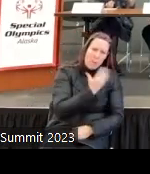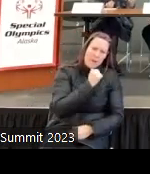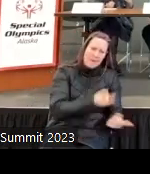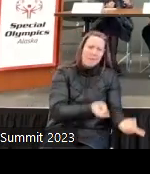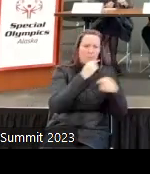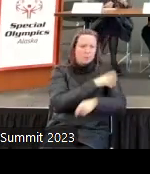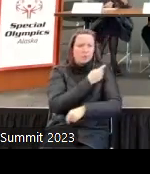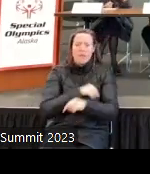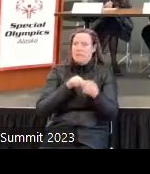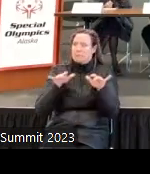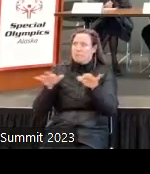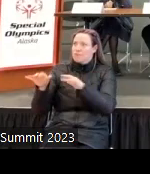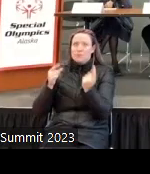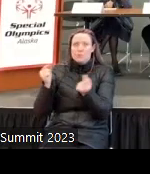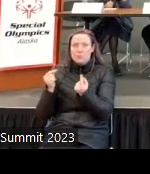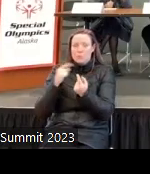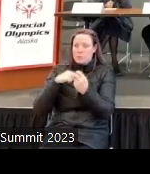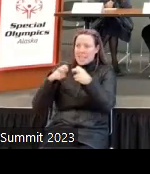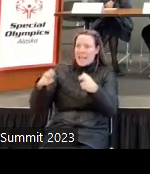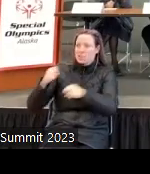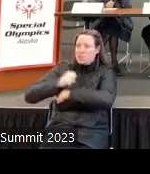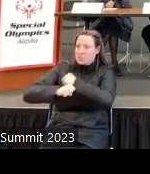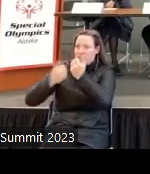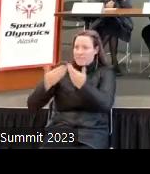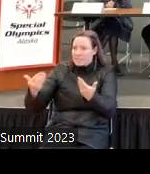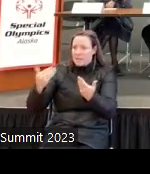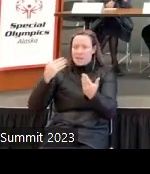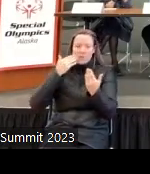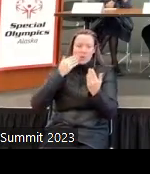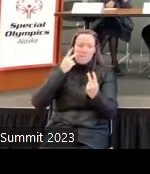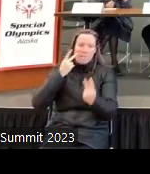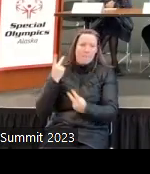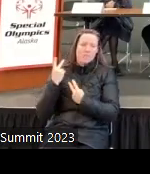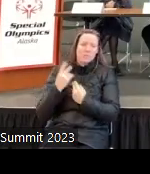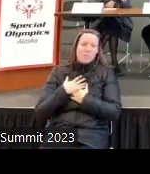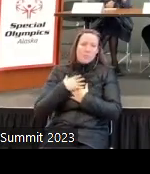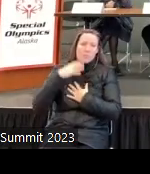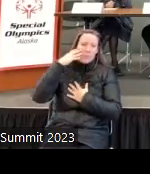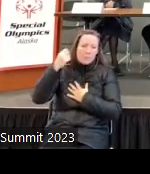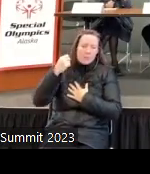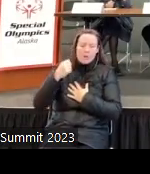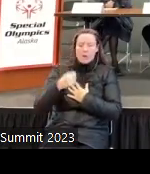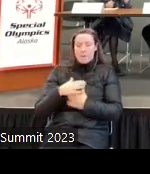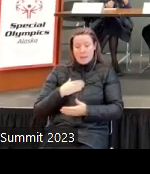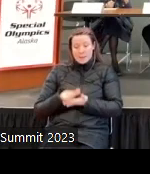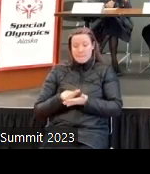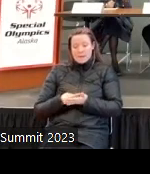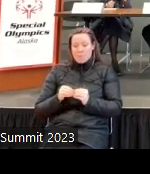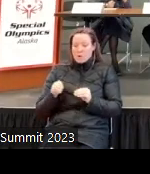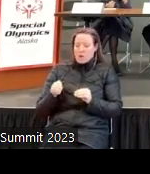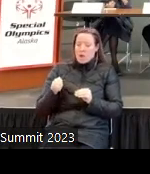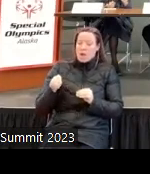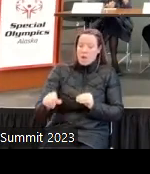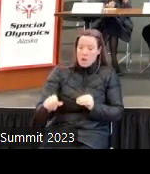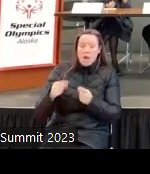when you're 7? But they're the memories, and that's what we're doing, is I'm spending my money thoughtfully by